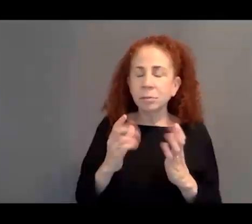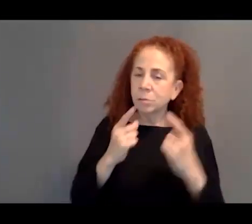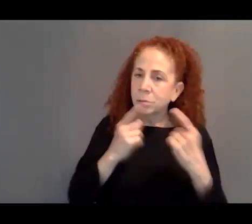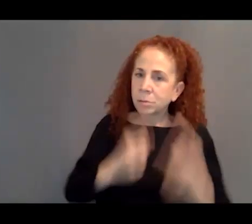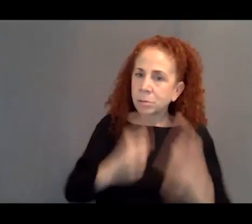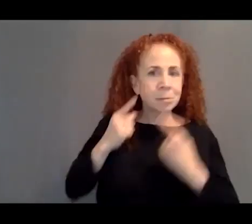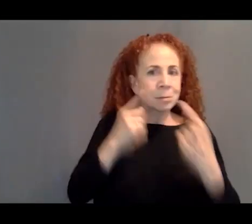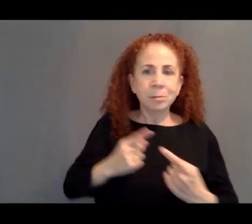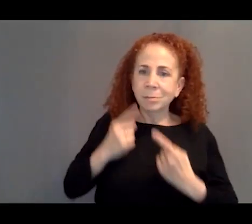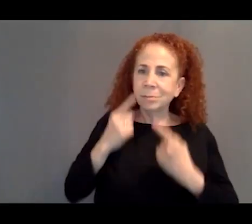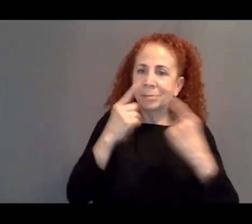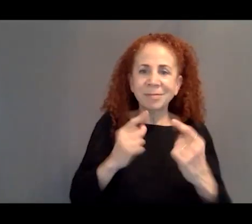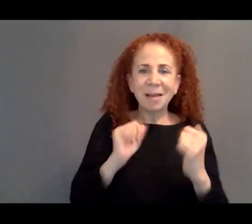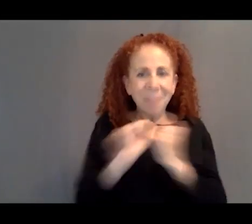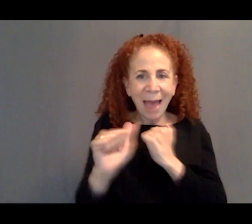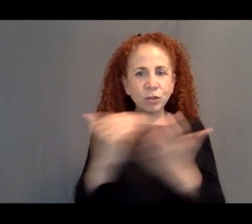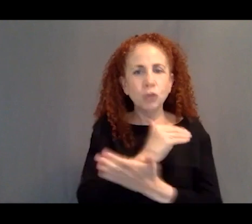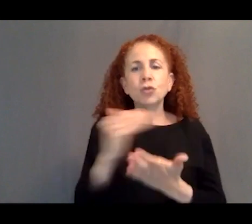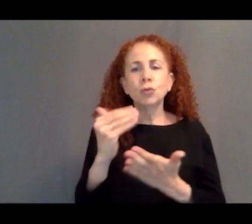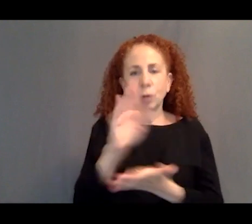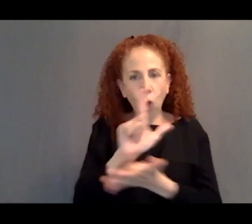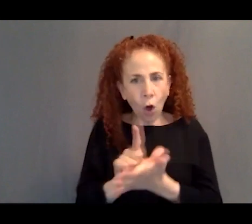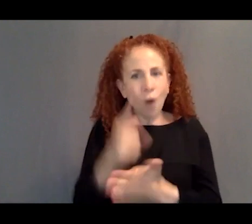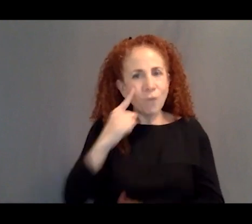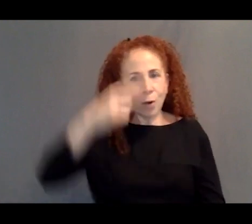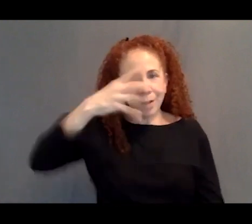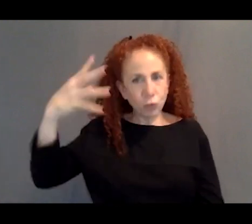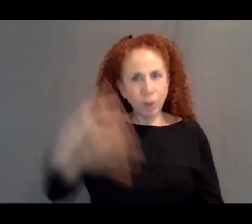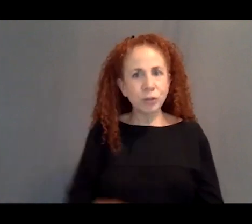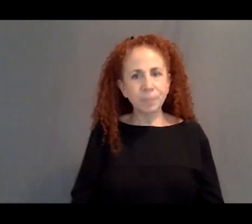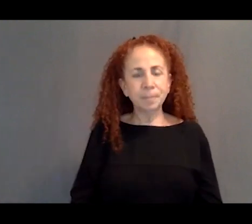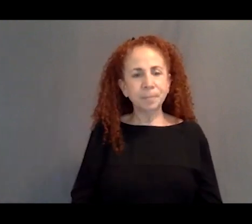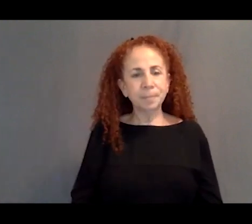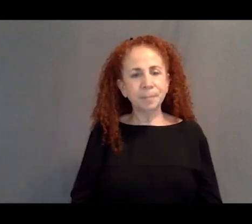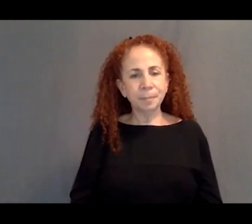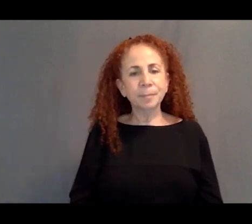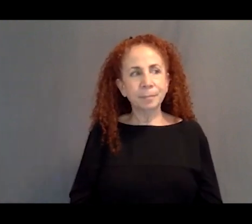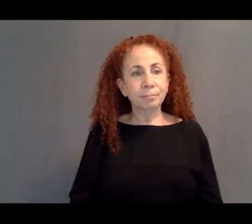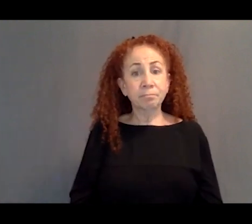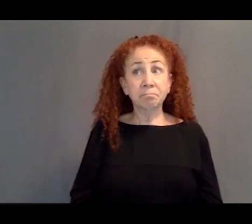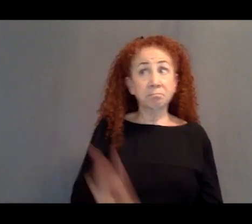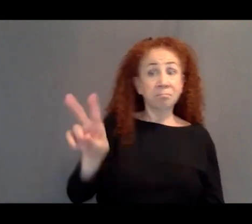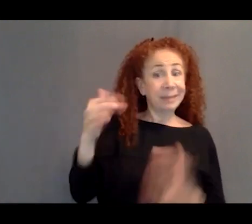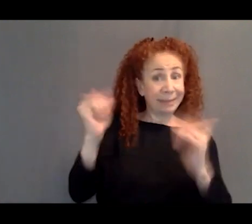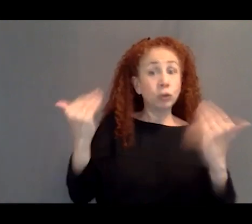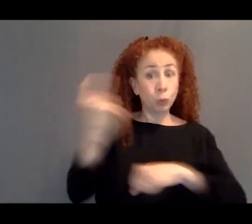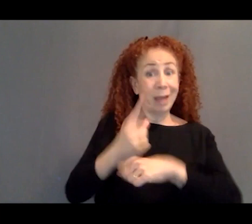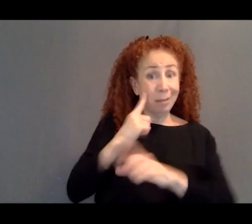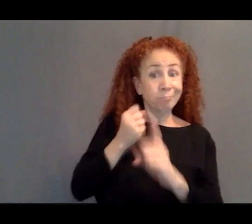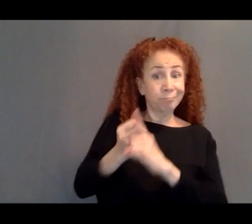passing immigration bills. This is a very, very relevant to